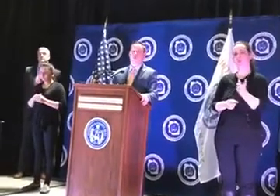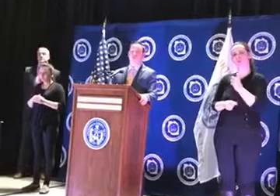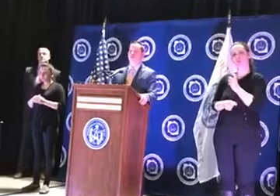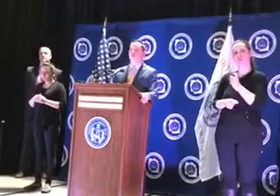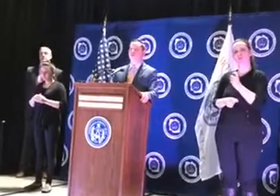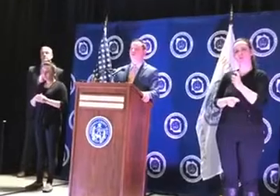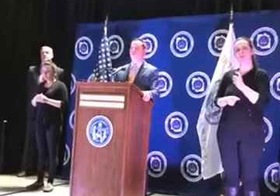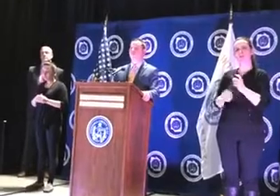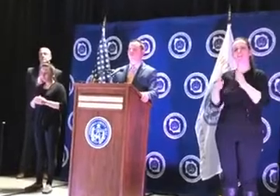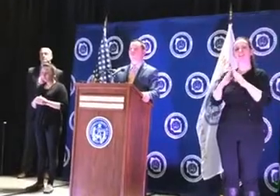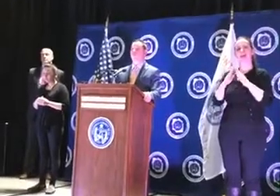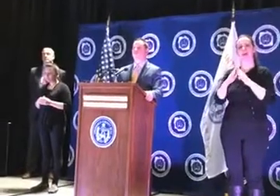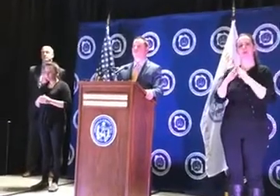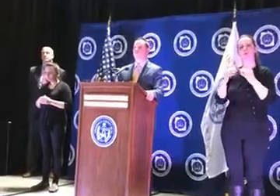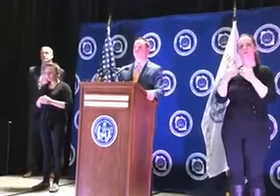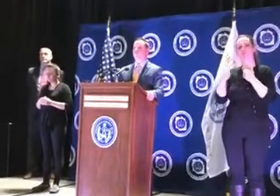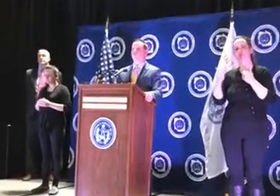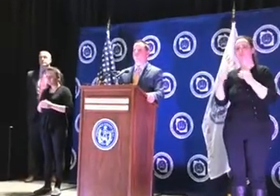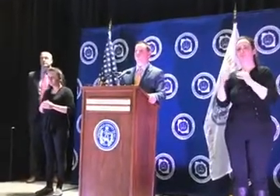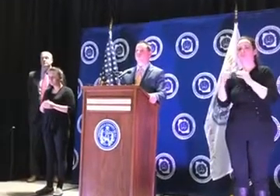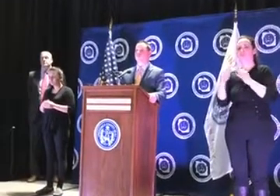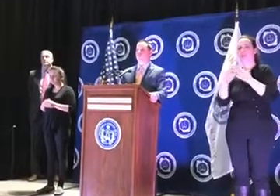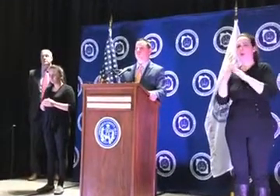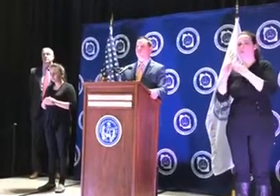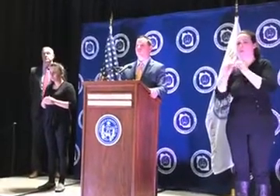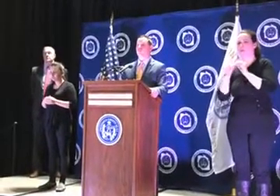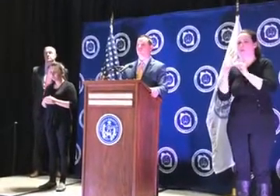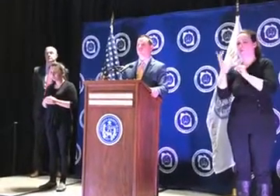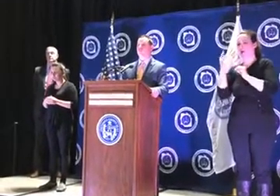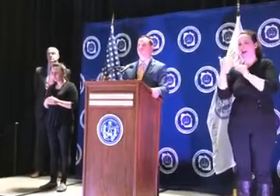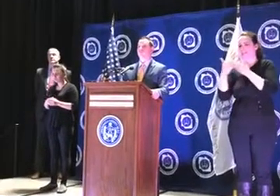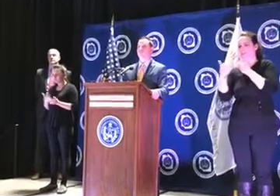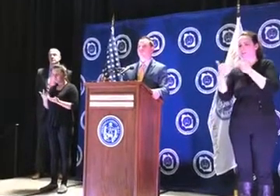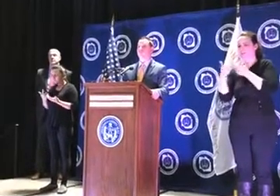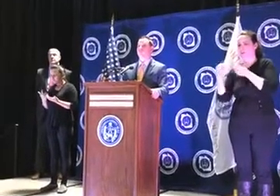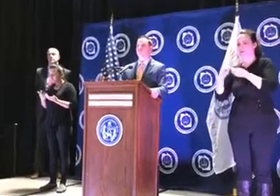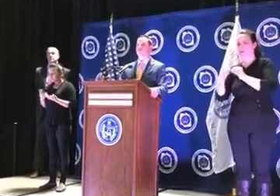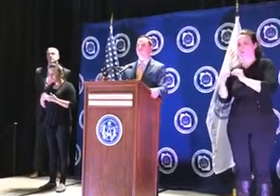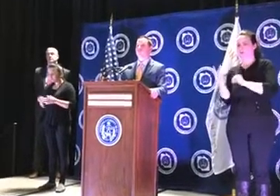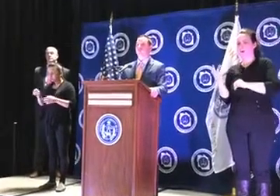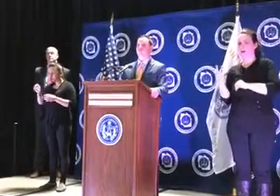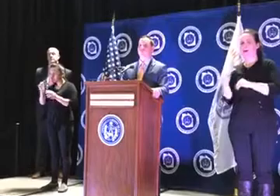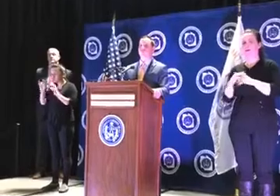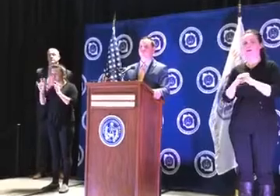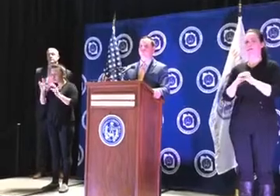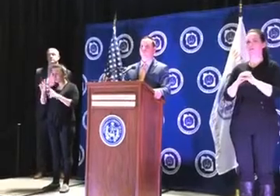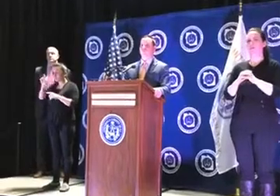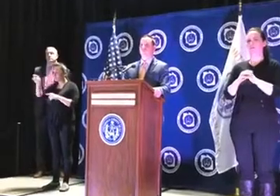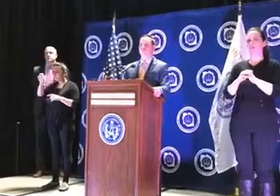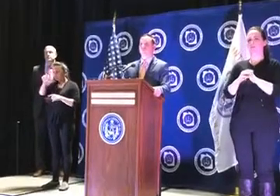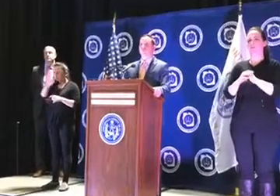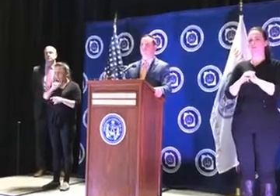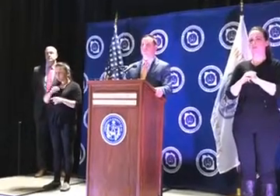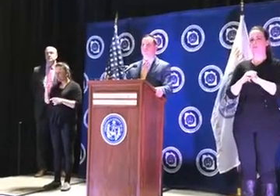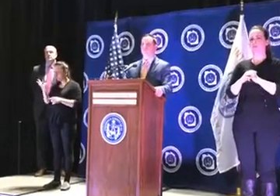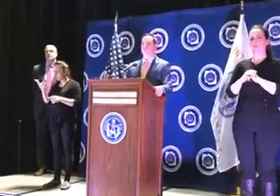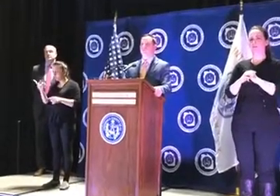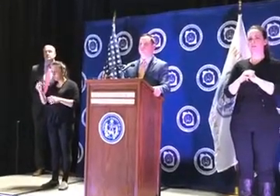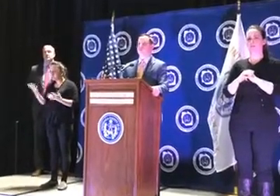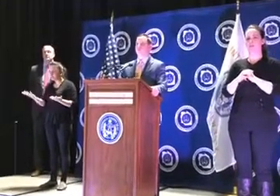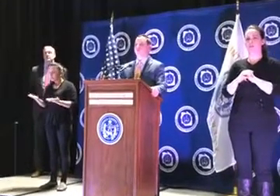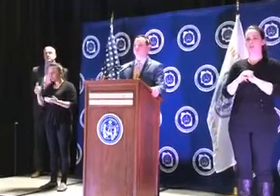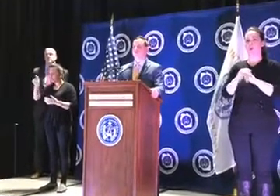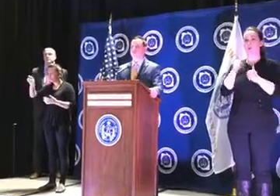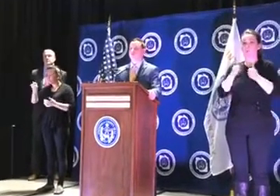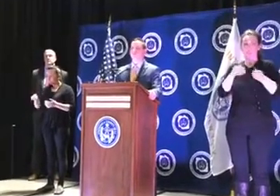Other community. People all over Salina and other towns who say that automatically feeds the question, well, what street? Is it my neighborhood?